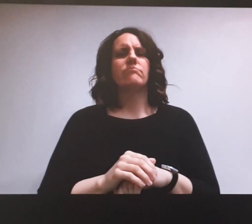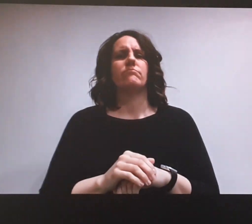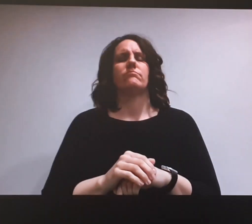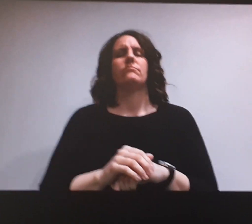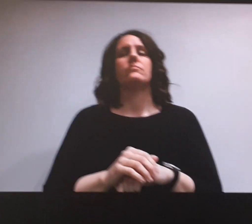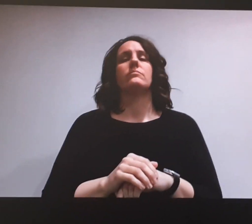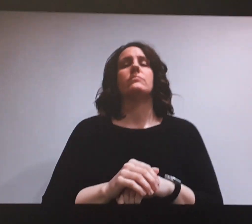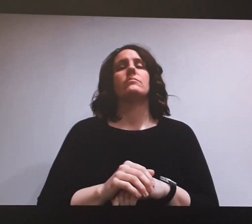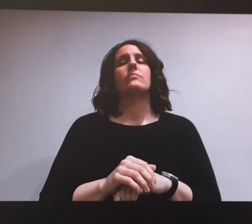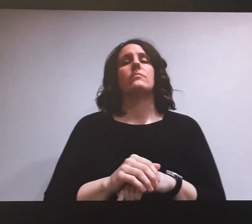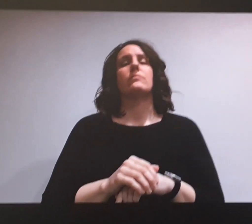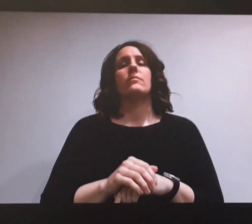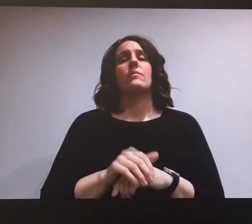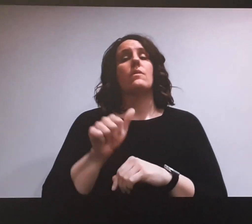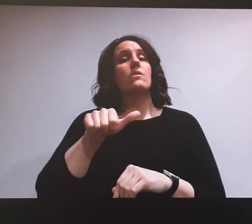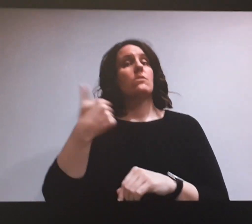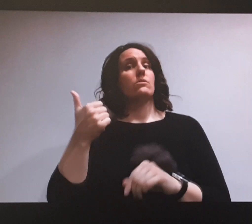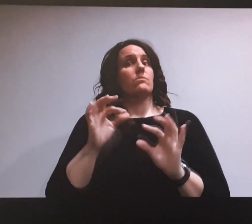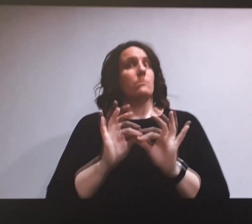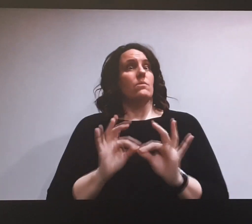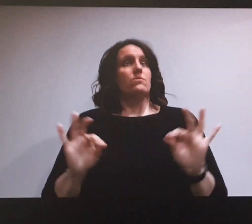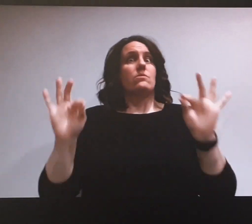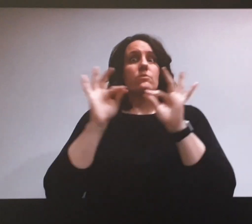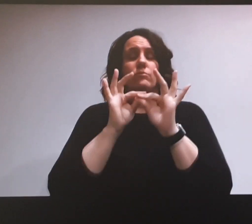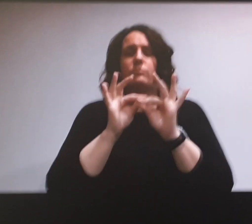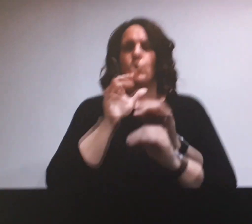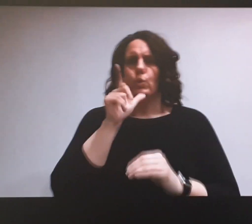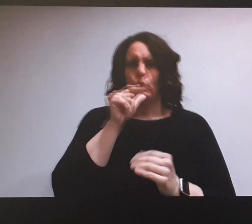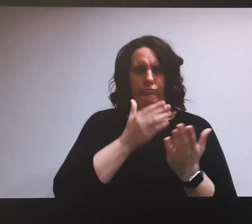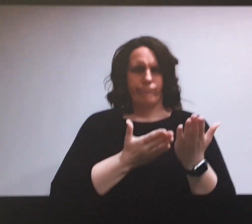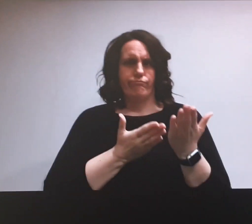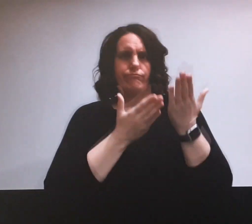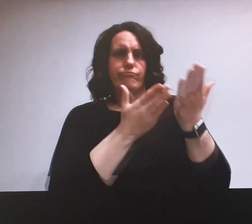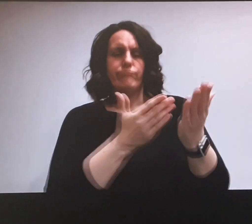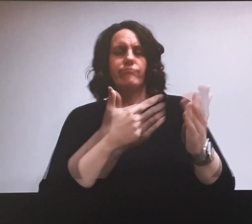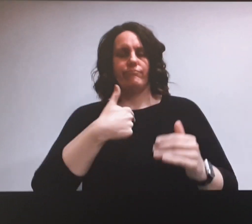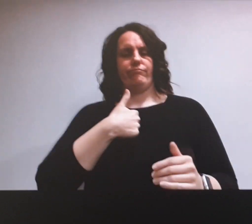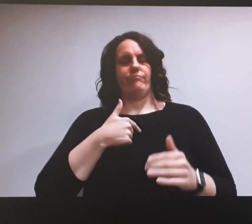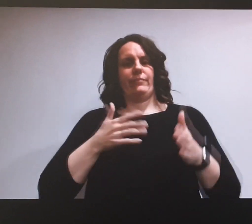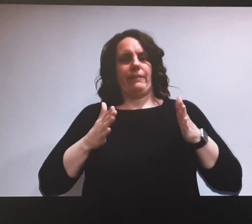situations to improve them, to discuss them.